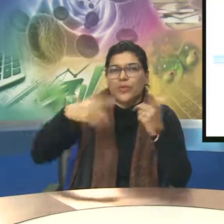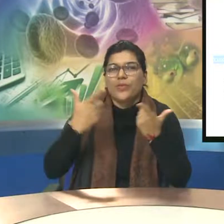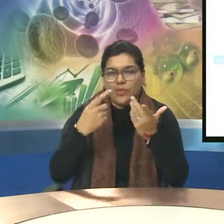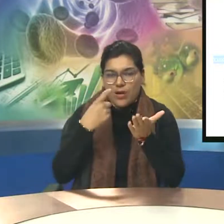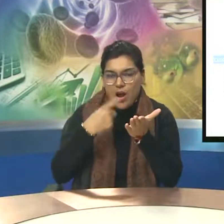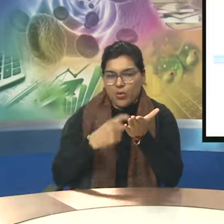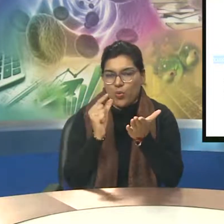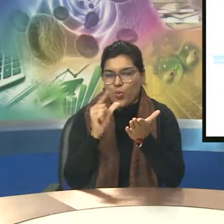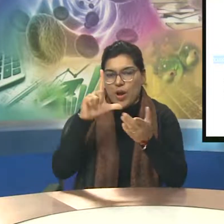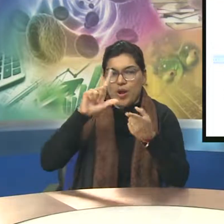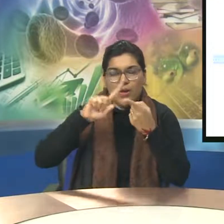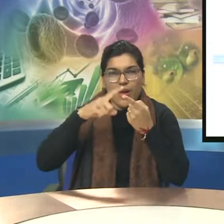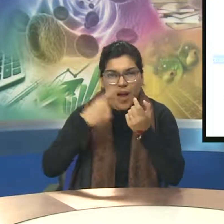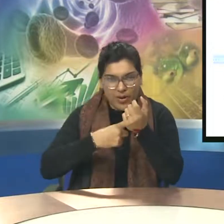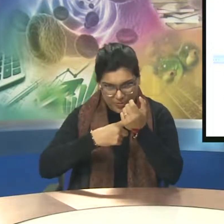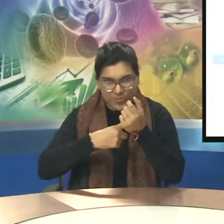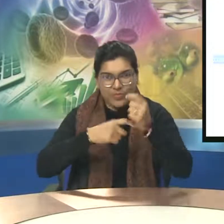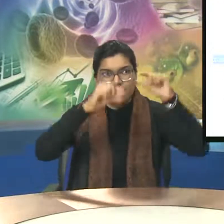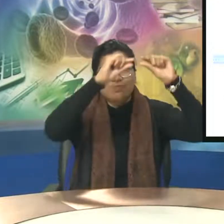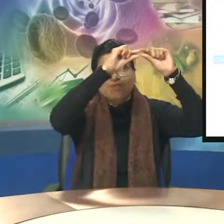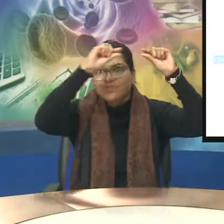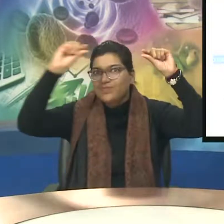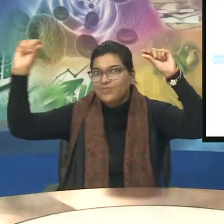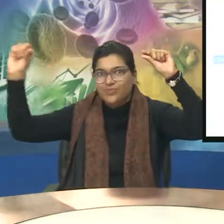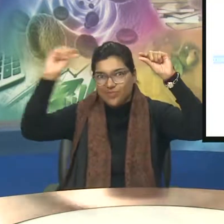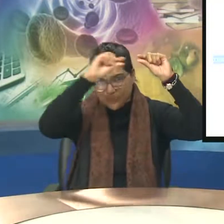left indent and right indent.